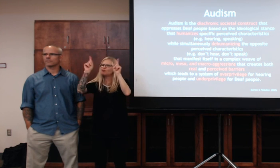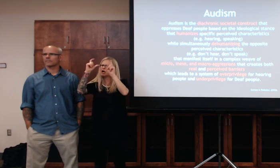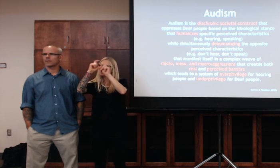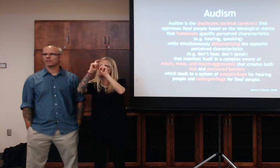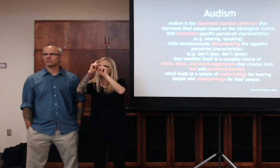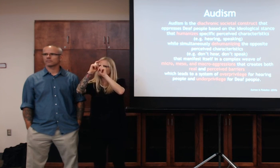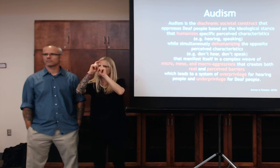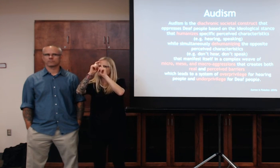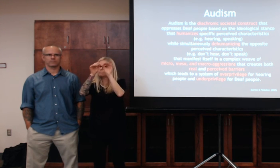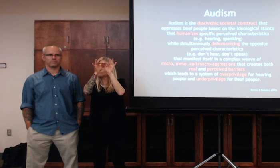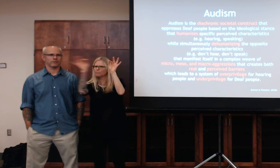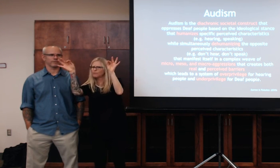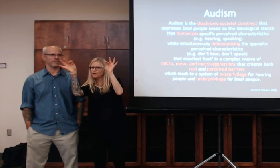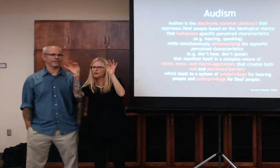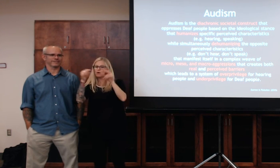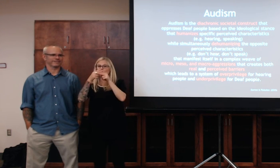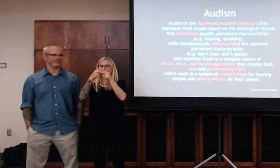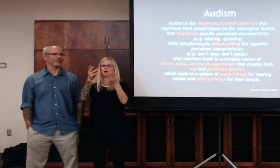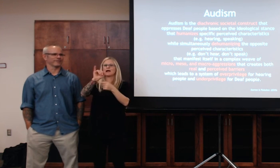oppression. Now there's a different terminology that was mentioned.